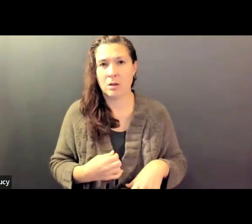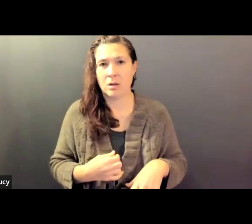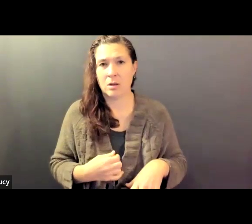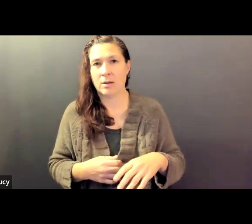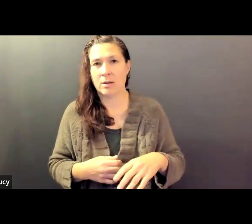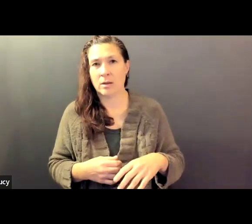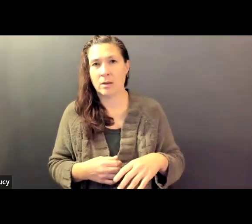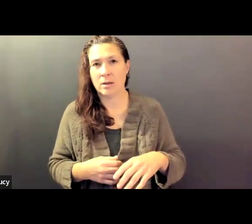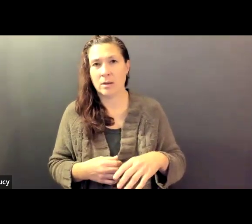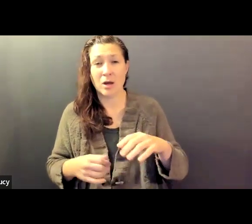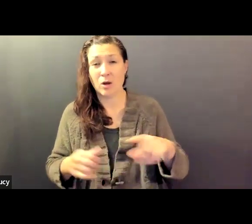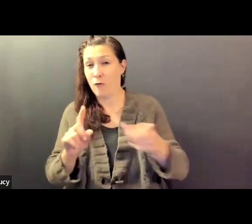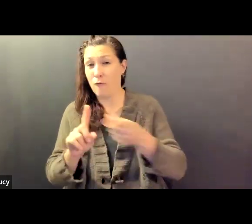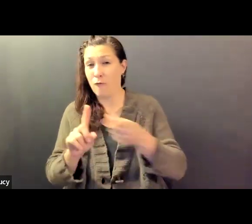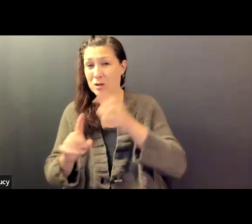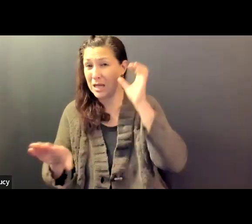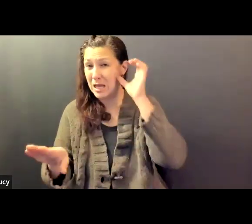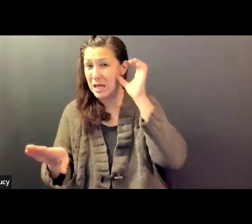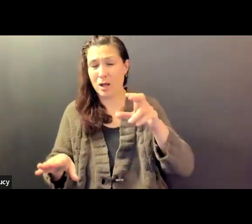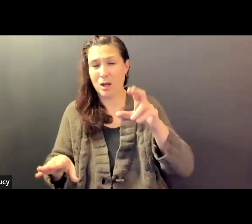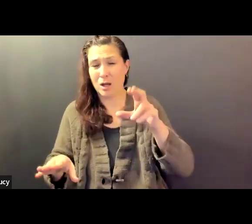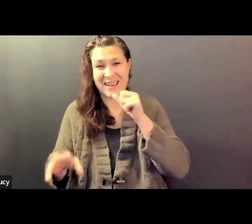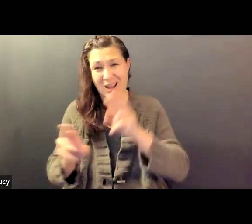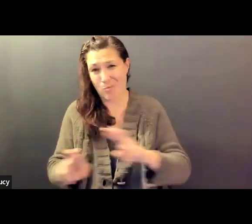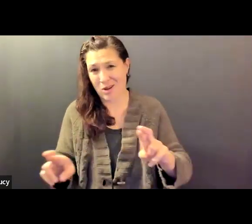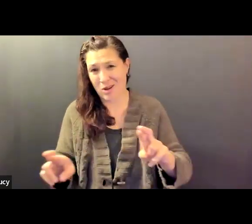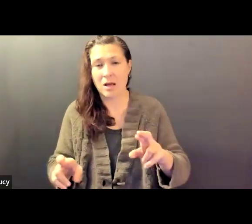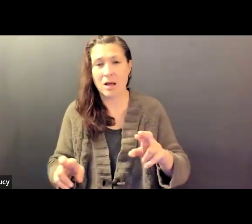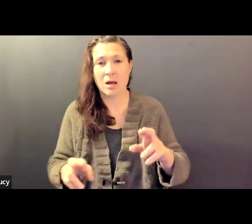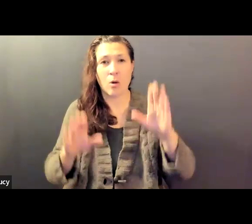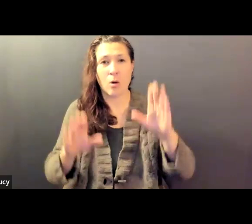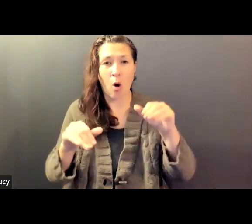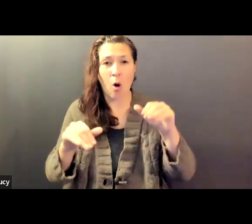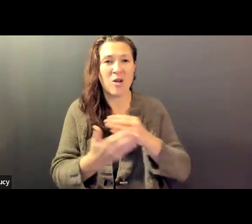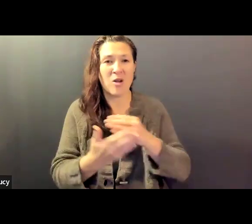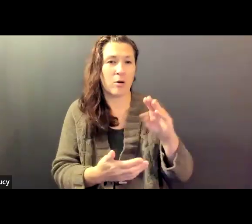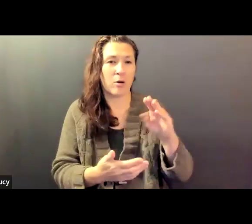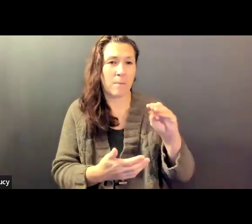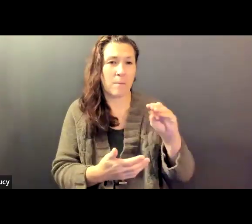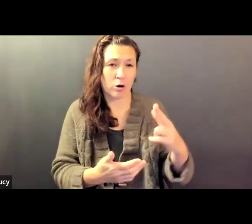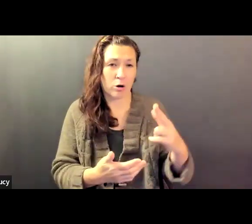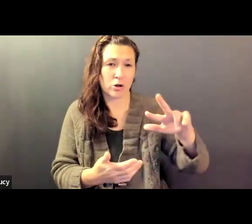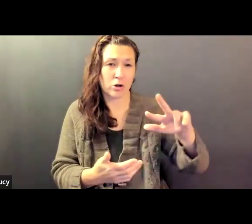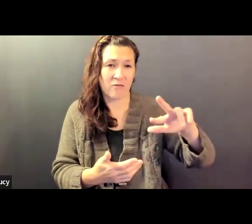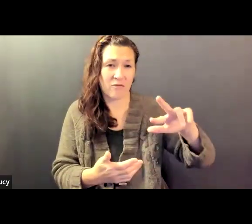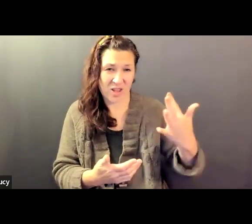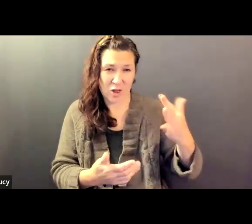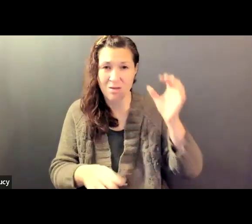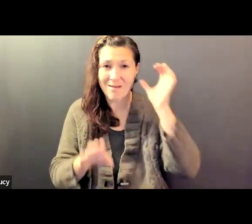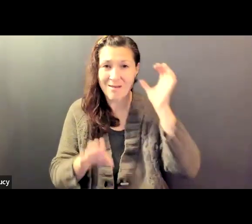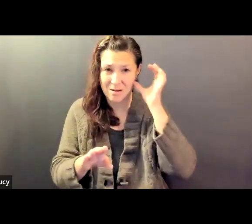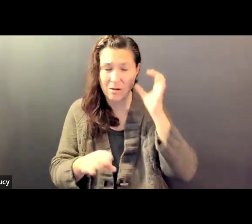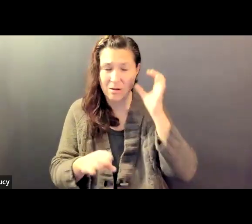first hearing, but I hope we have it well in advance of the 3-5 hearing. And the reason for that mostly is